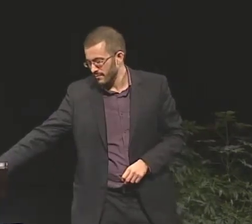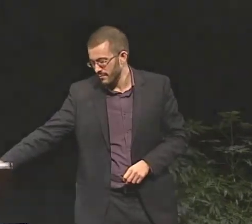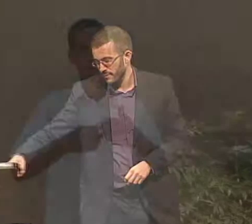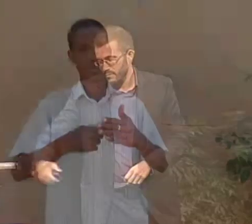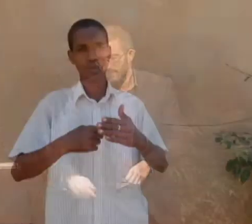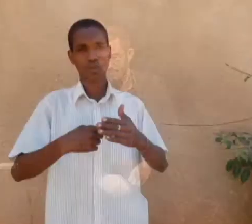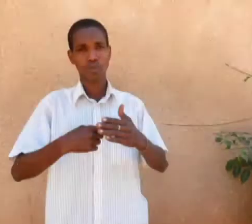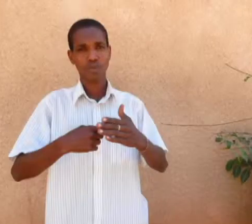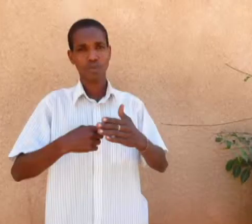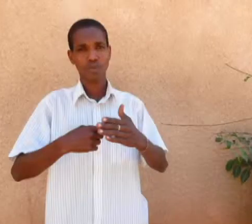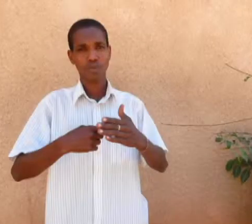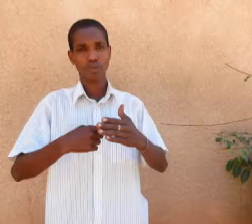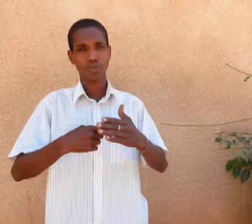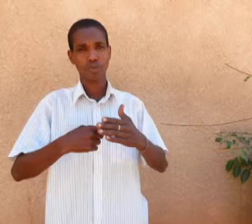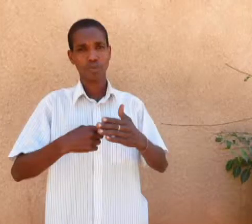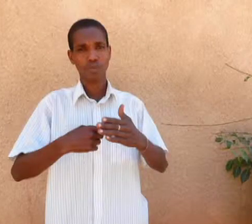terrible situation.